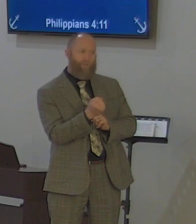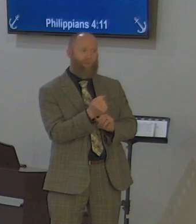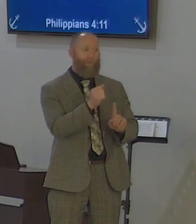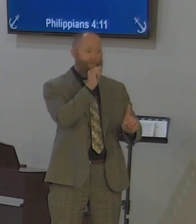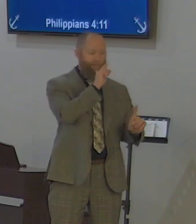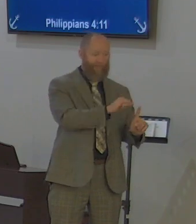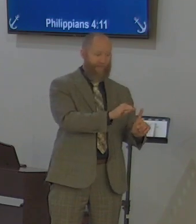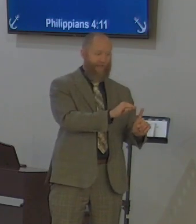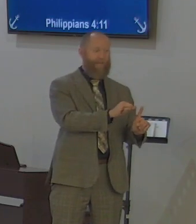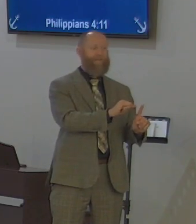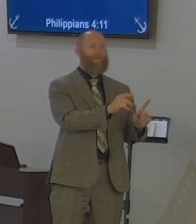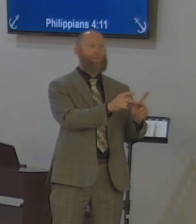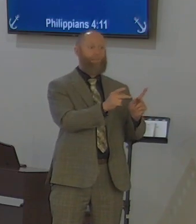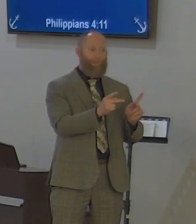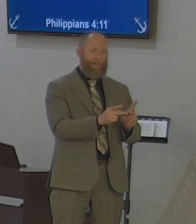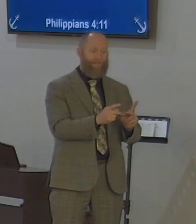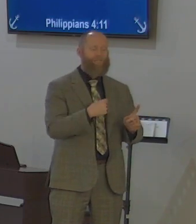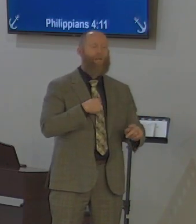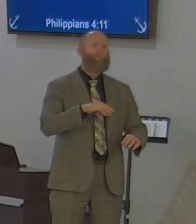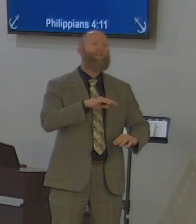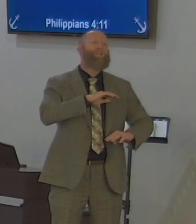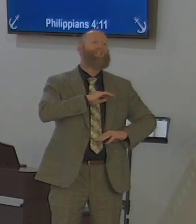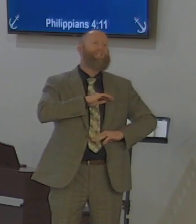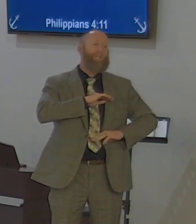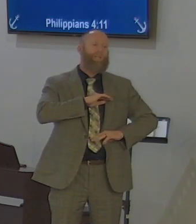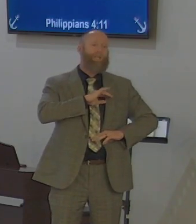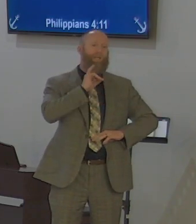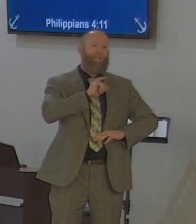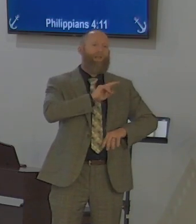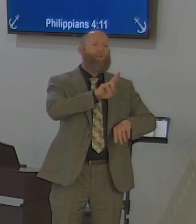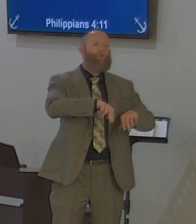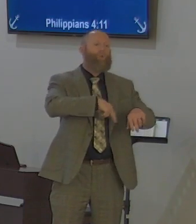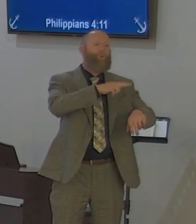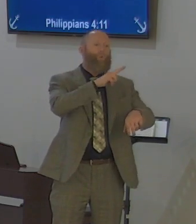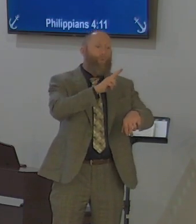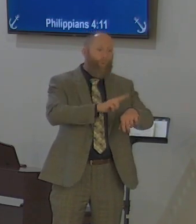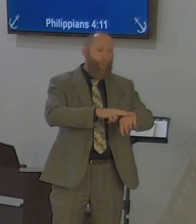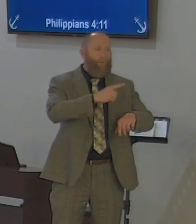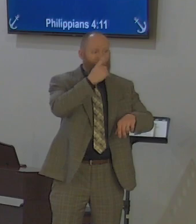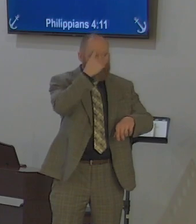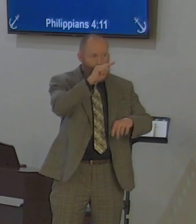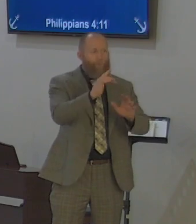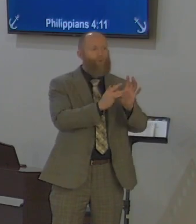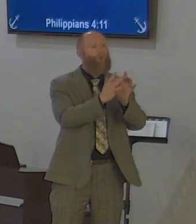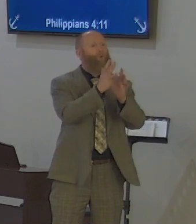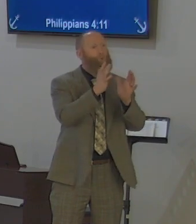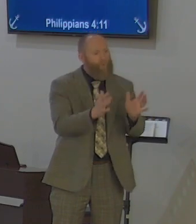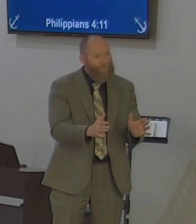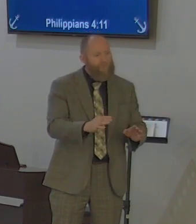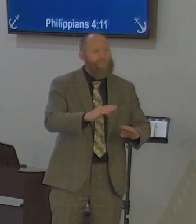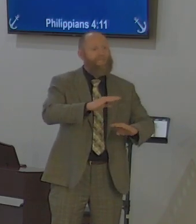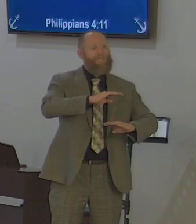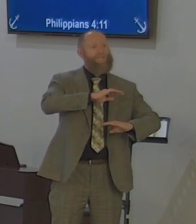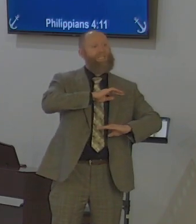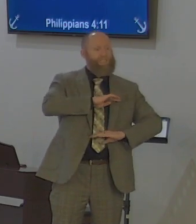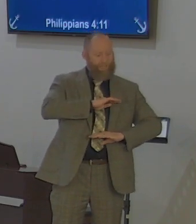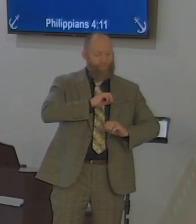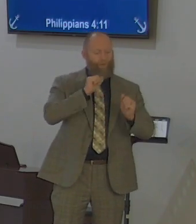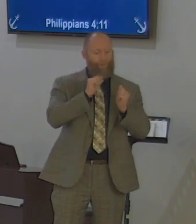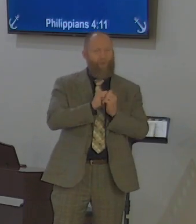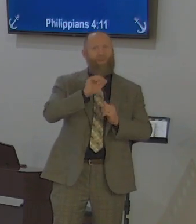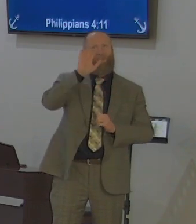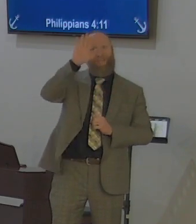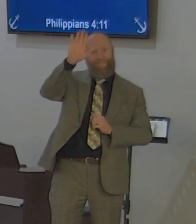content. The normal condition for a Christian is contentment with the fatherly